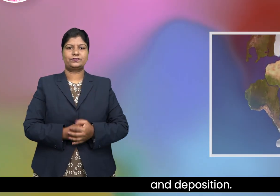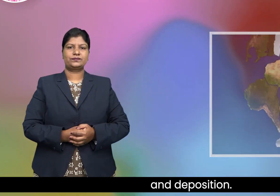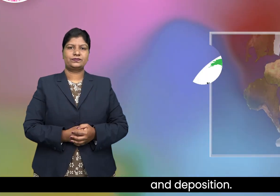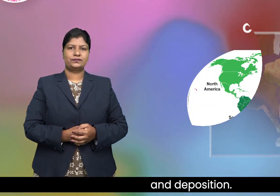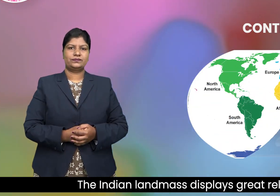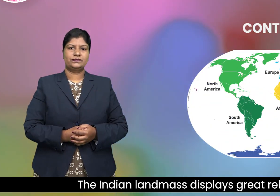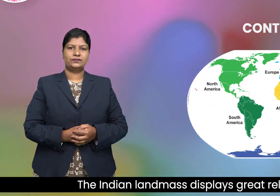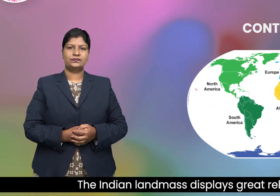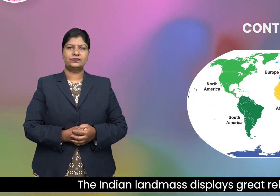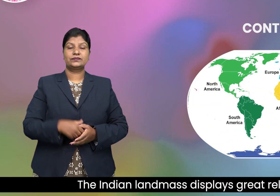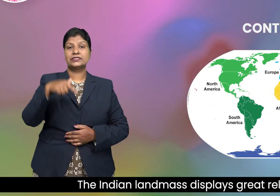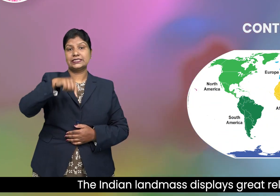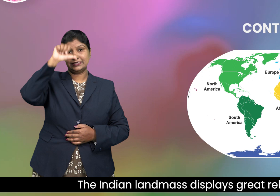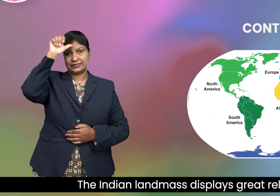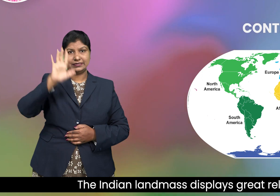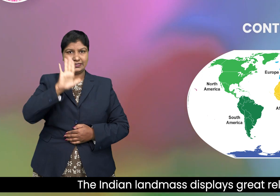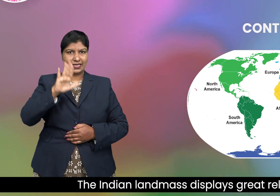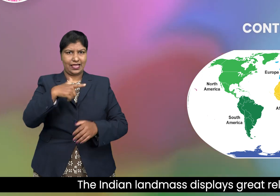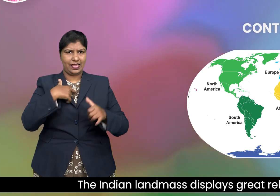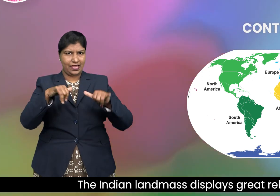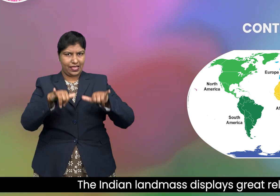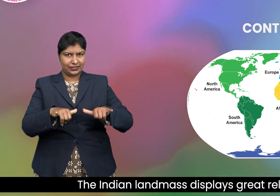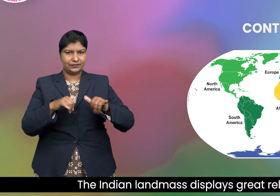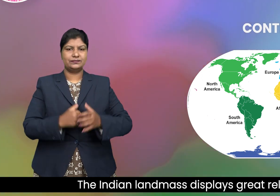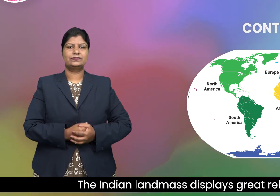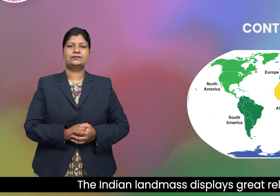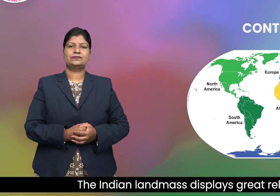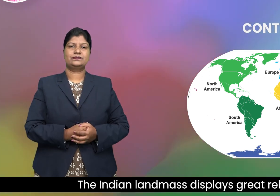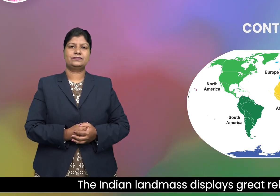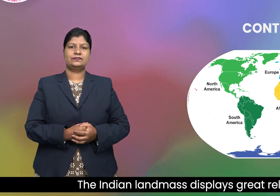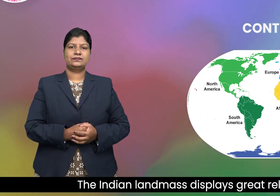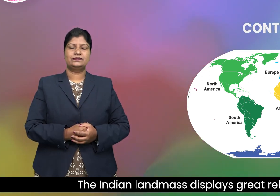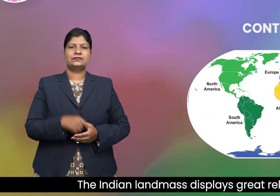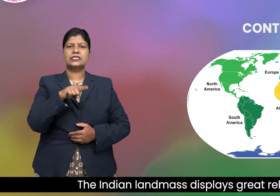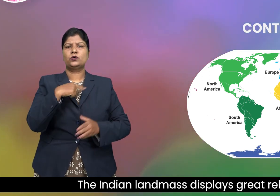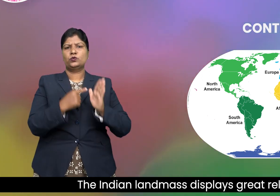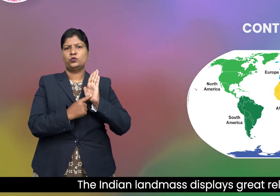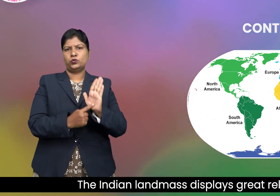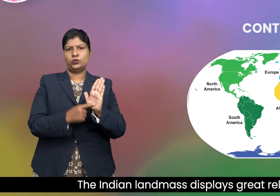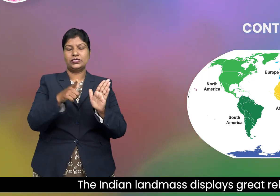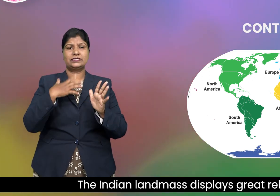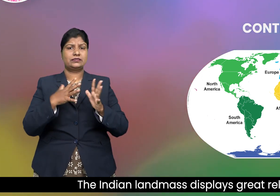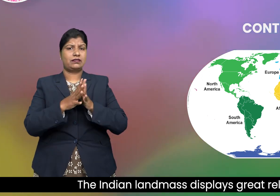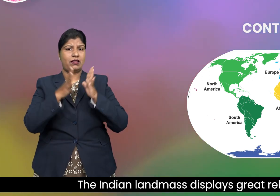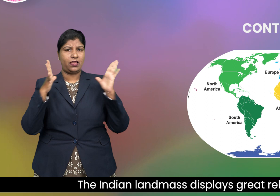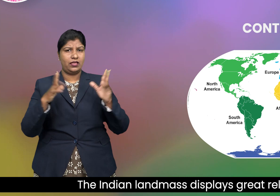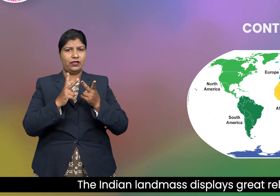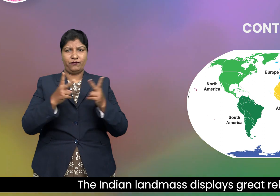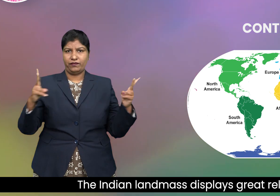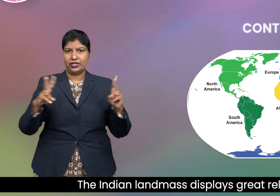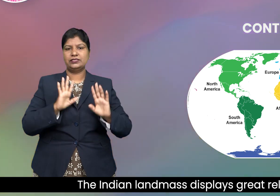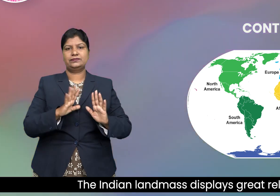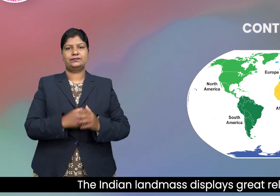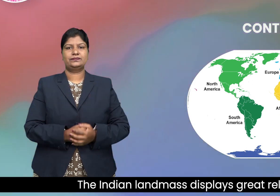The Indian landmass displays great relief variations.